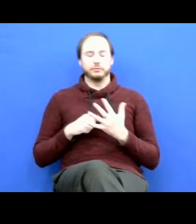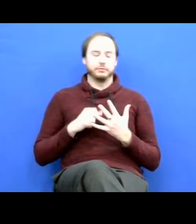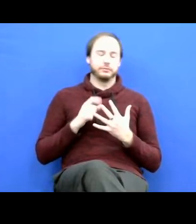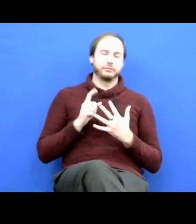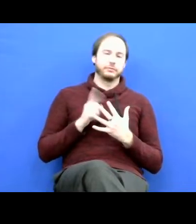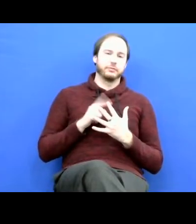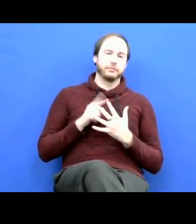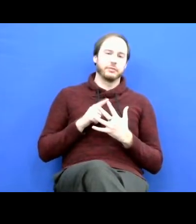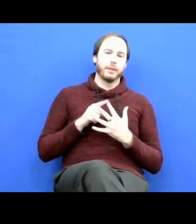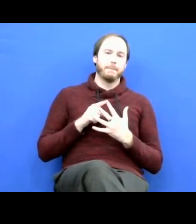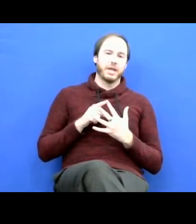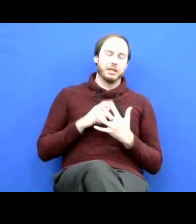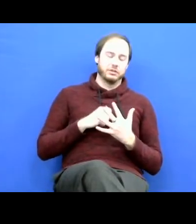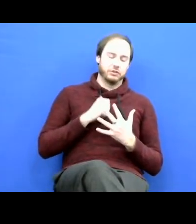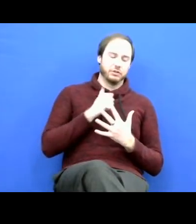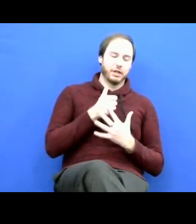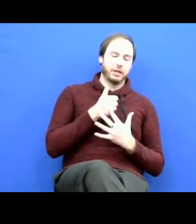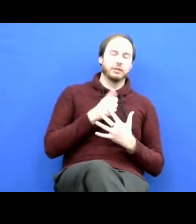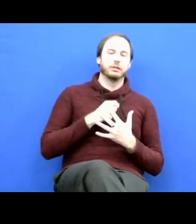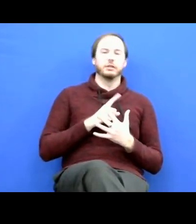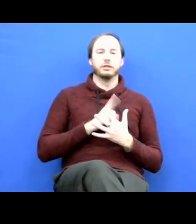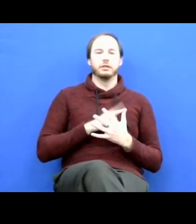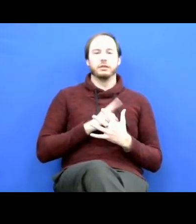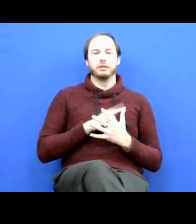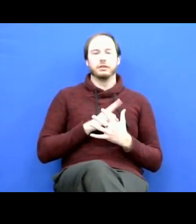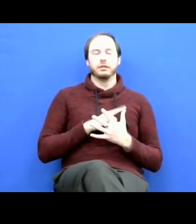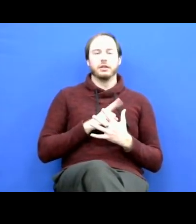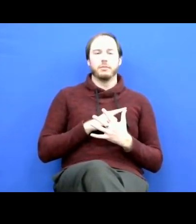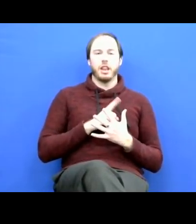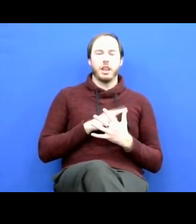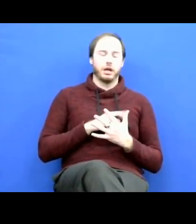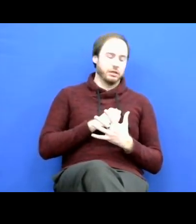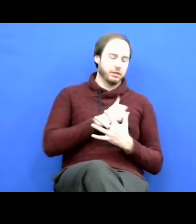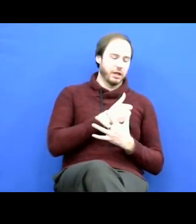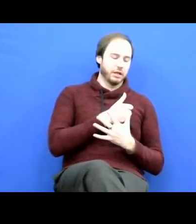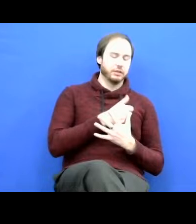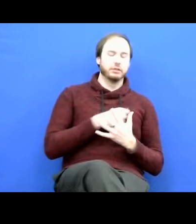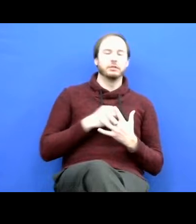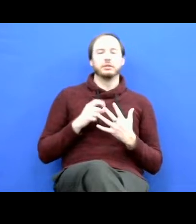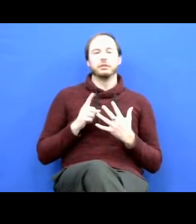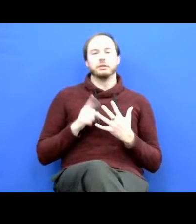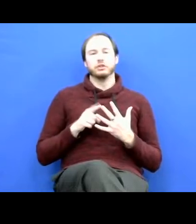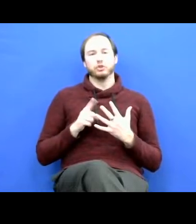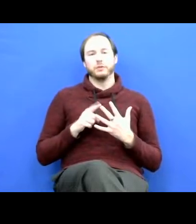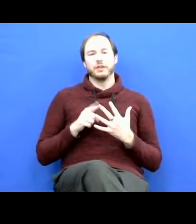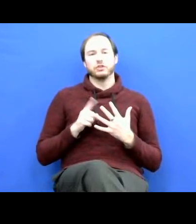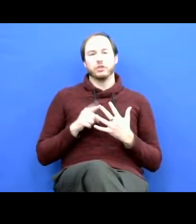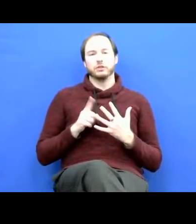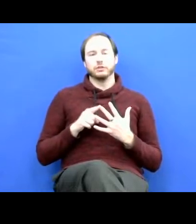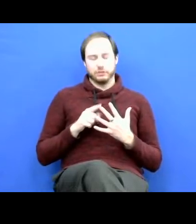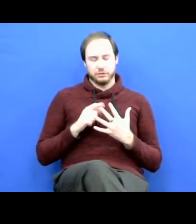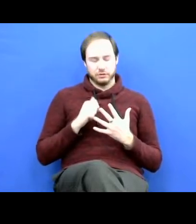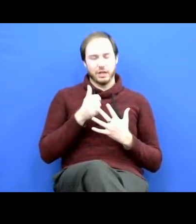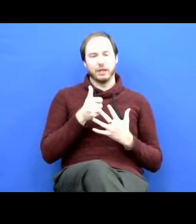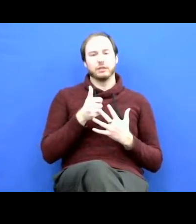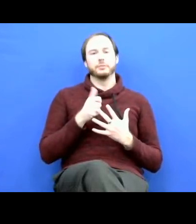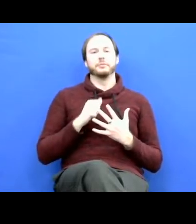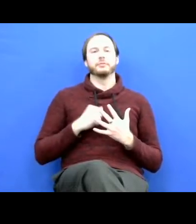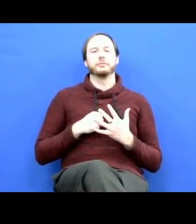Aye. Councilmember Page, Aye. Councilmember Belanca. Aye. Supervisor Schultz.